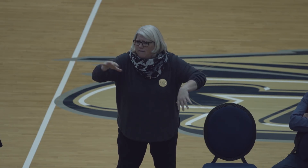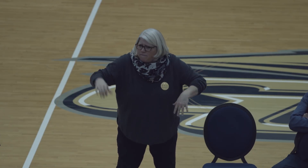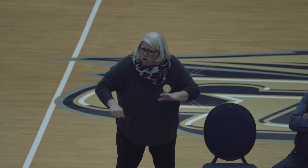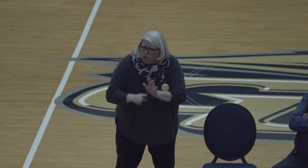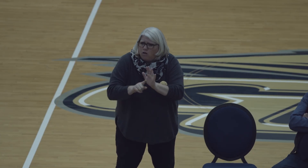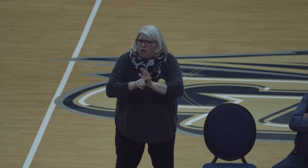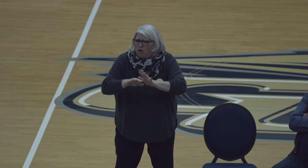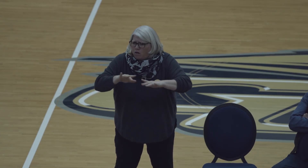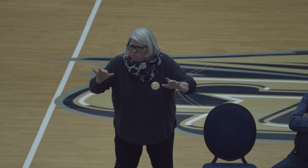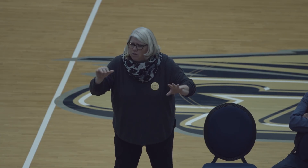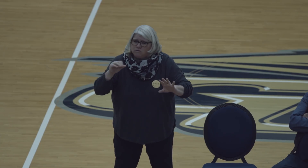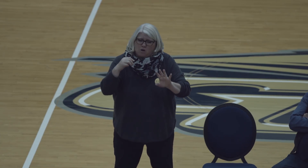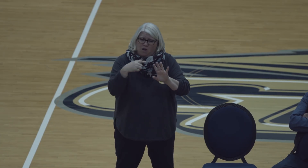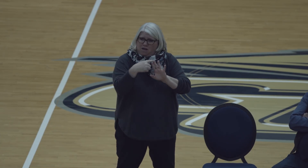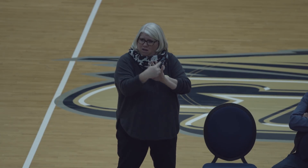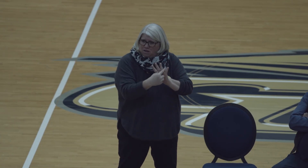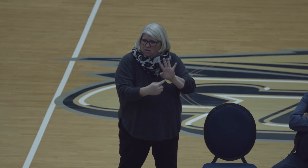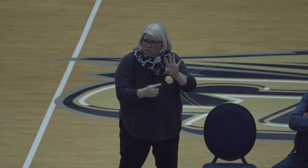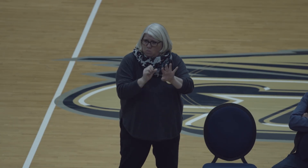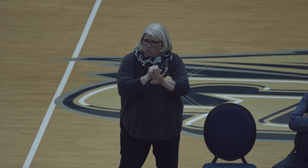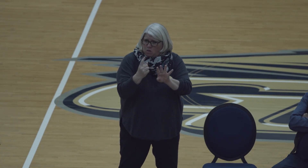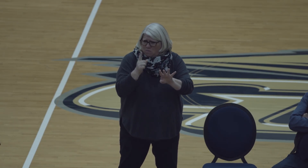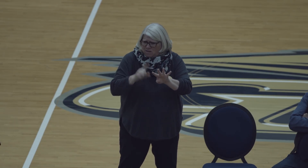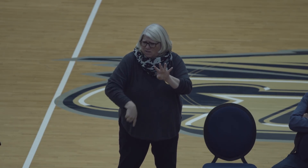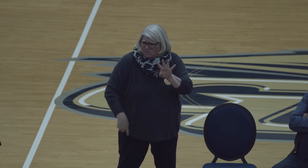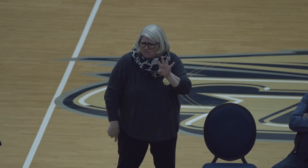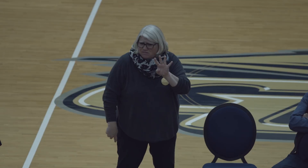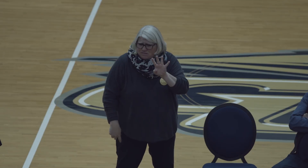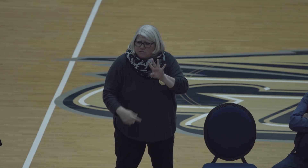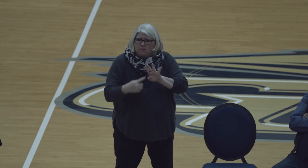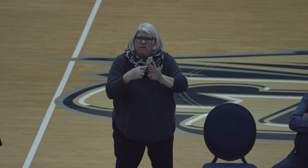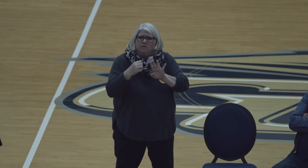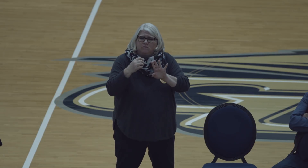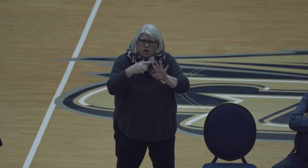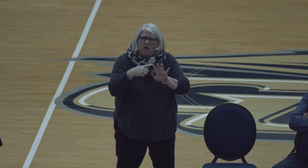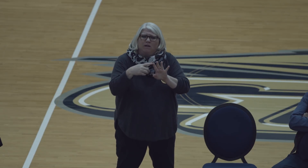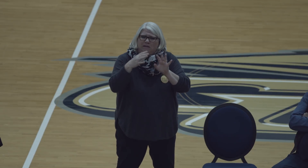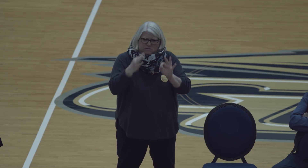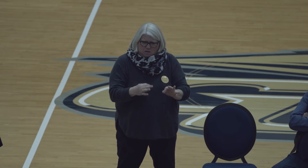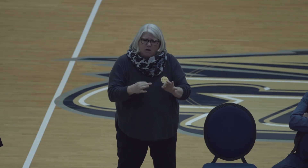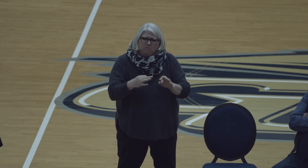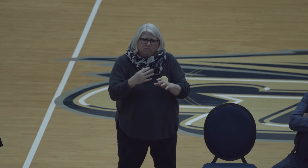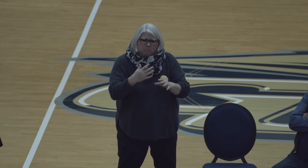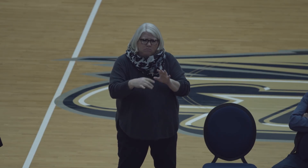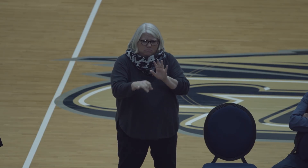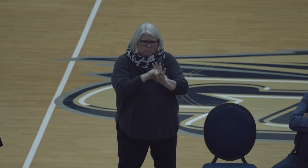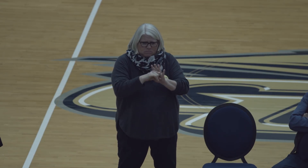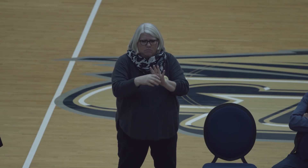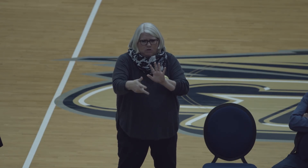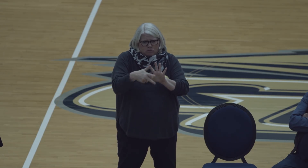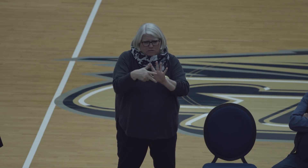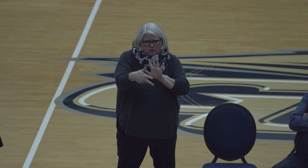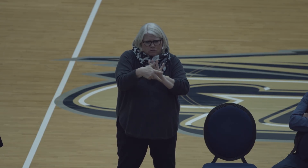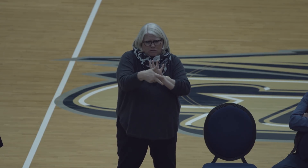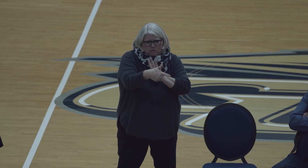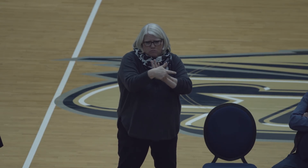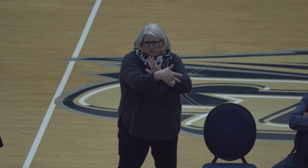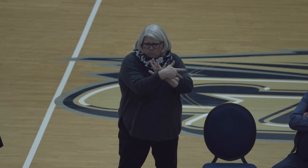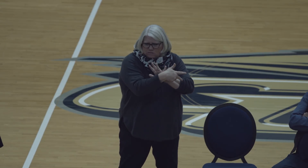by physically going out, pulling fire alarms, grabbing crowds, and spreading word by word of mouth. And so we